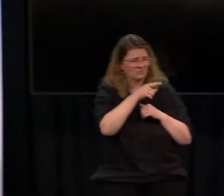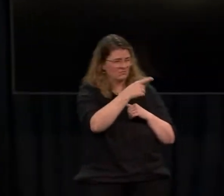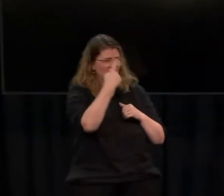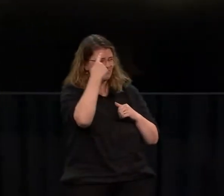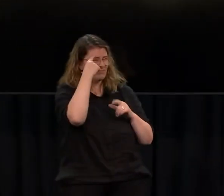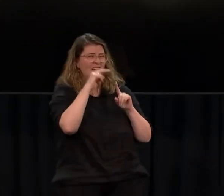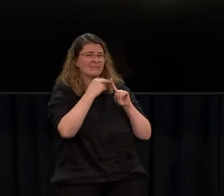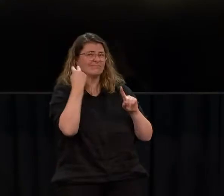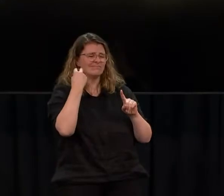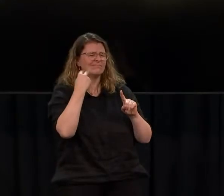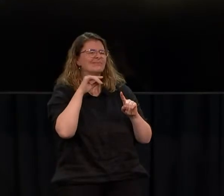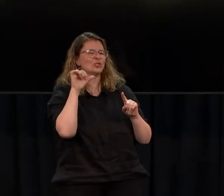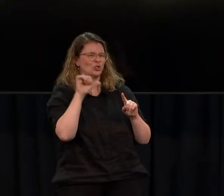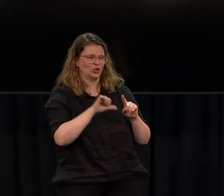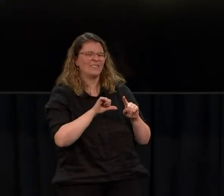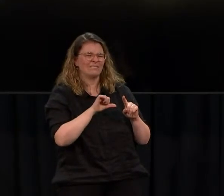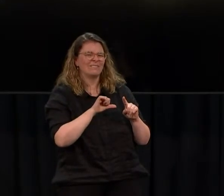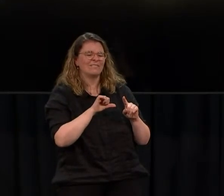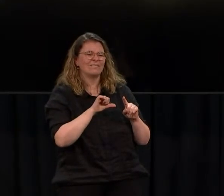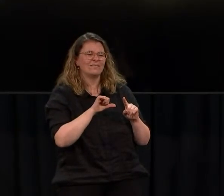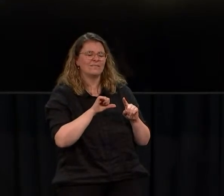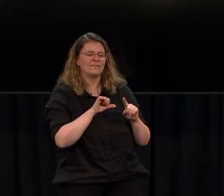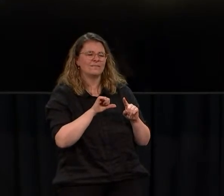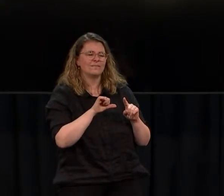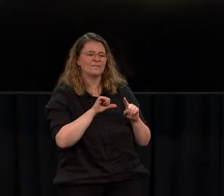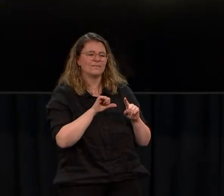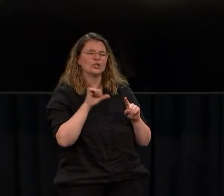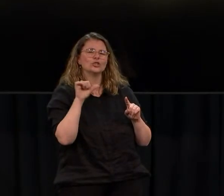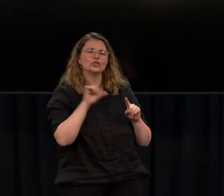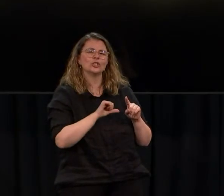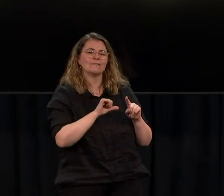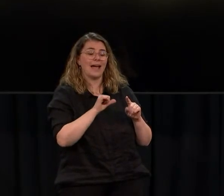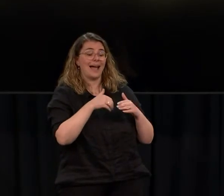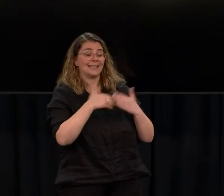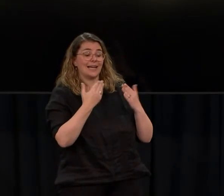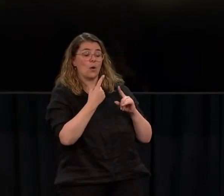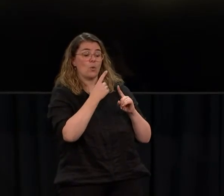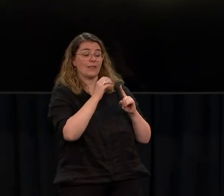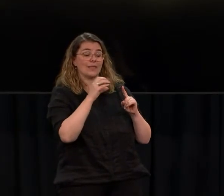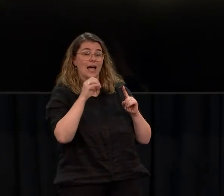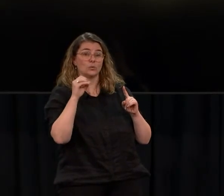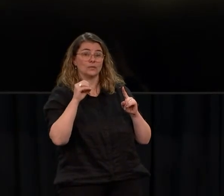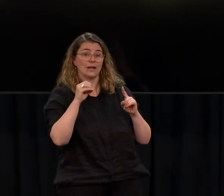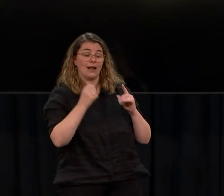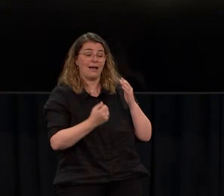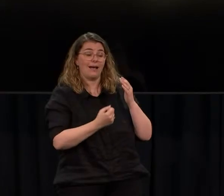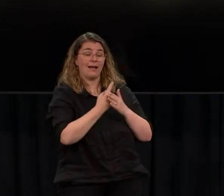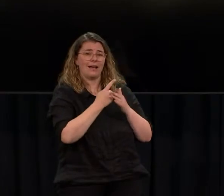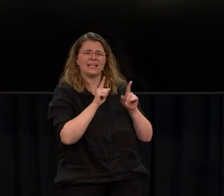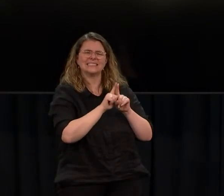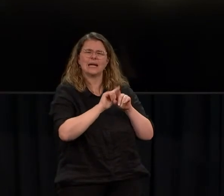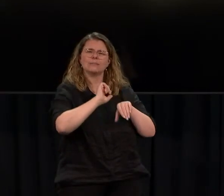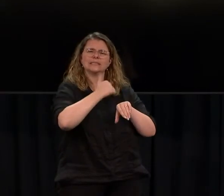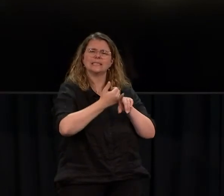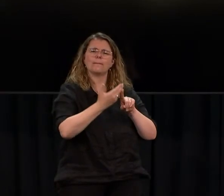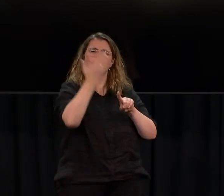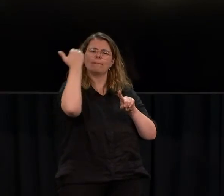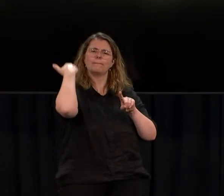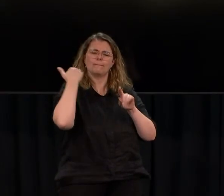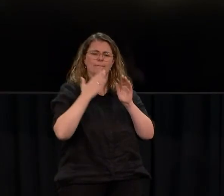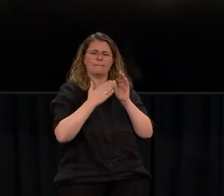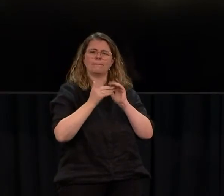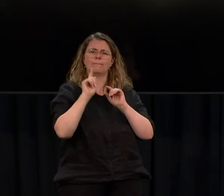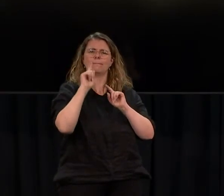in retrospect to have reached that 1,000 cases per day benchmark that was set first by now Minister Verrill